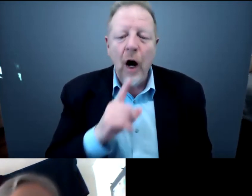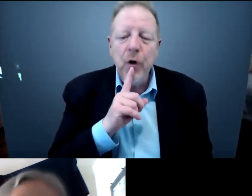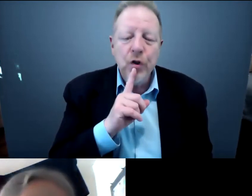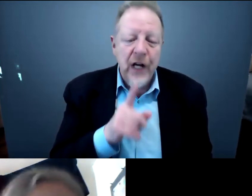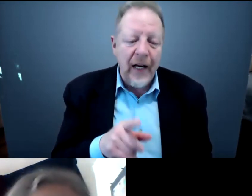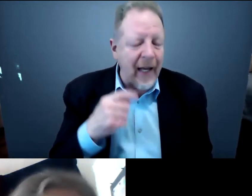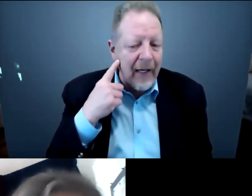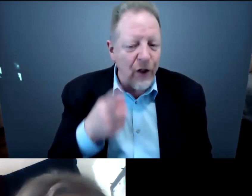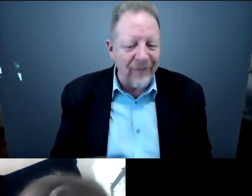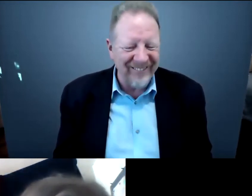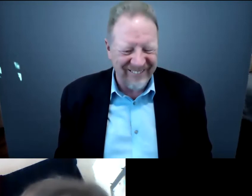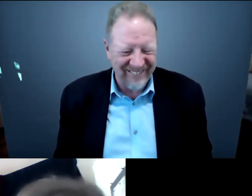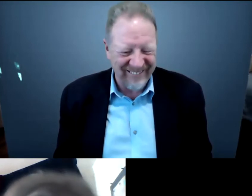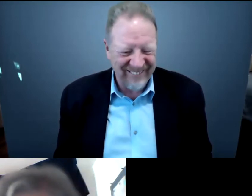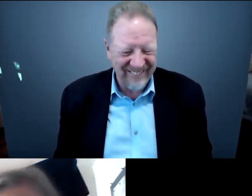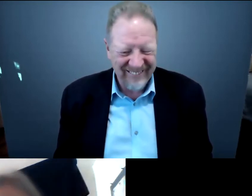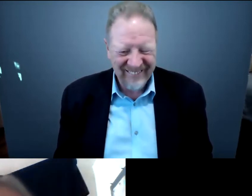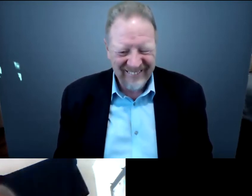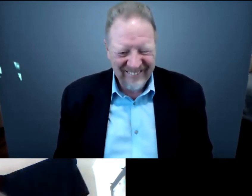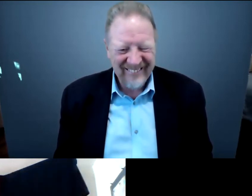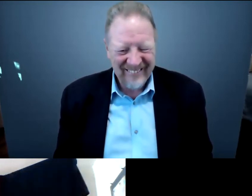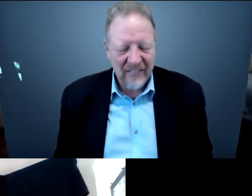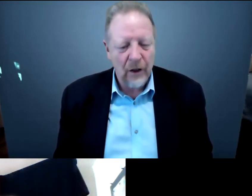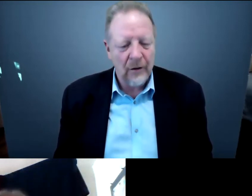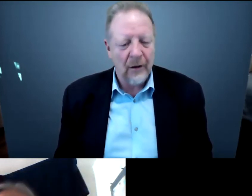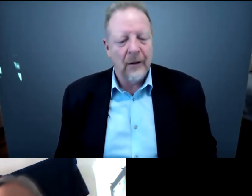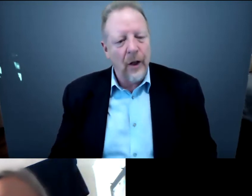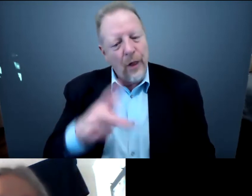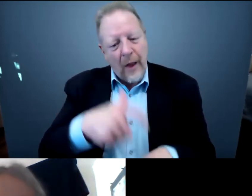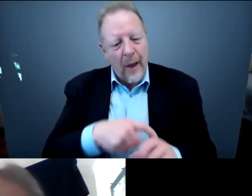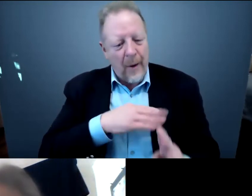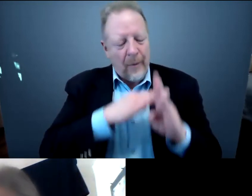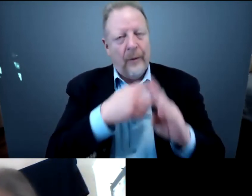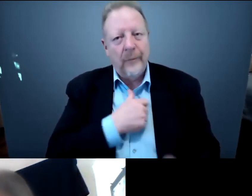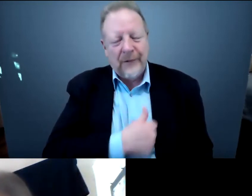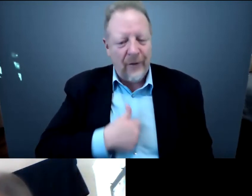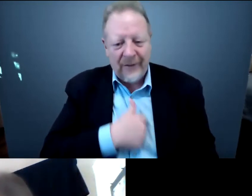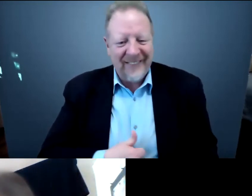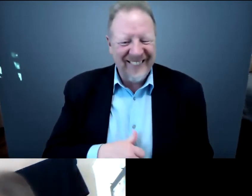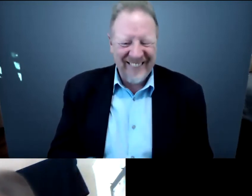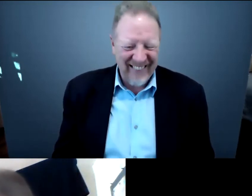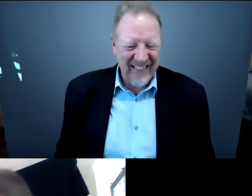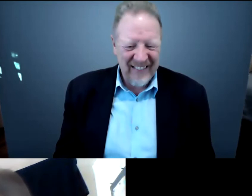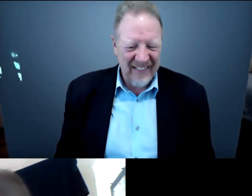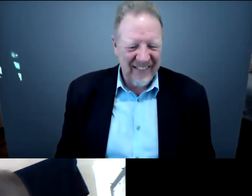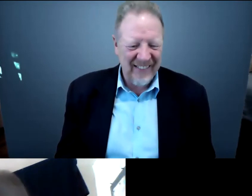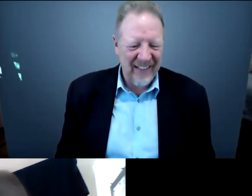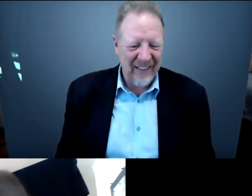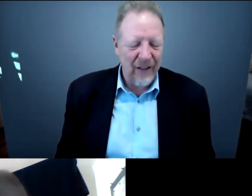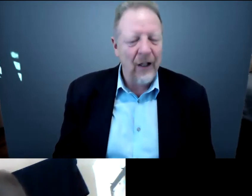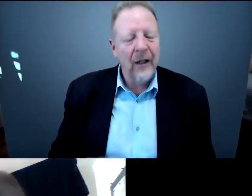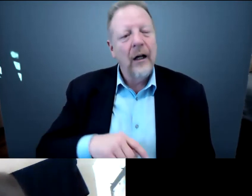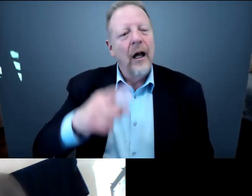You're on mute, Jan. I can't hear you. Third time. I'm sorry. Okay, so I